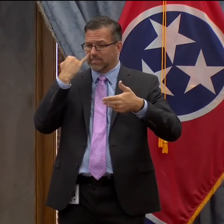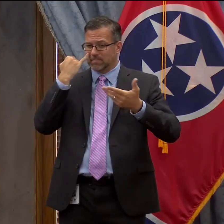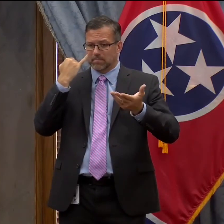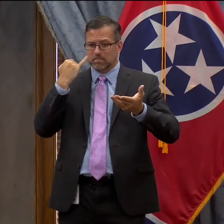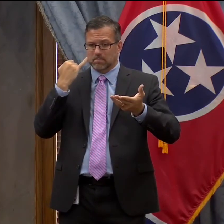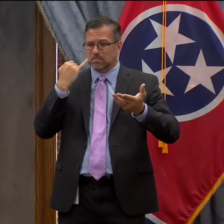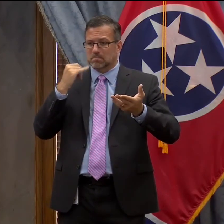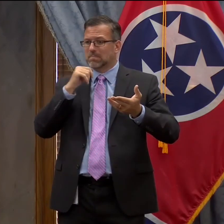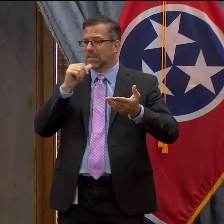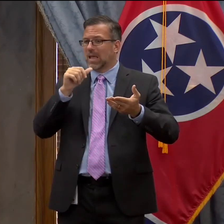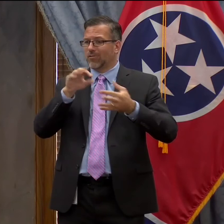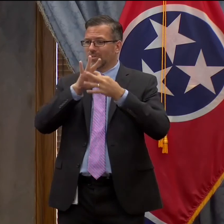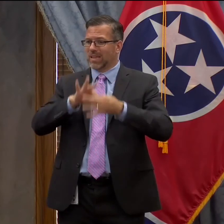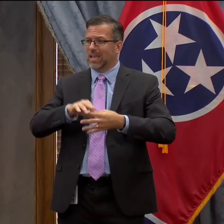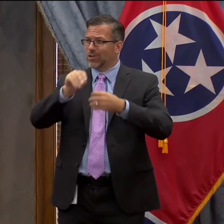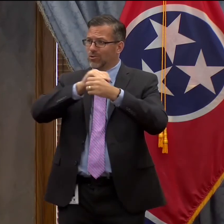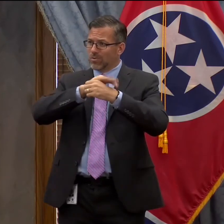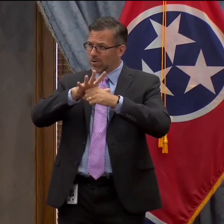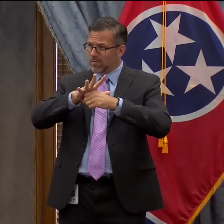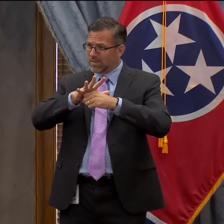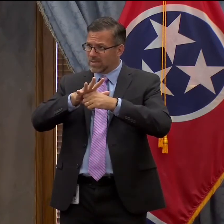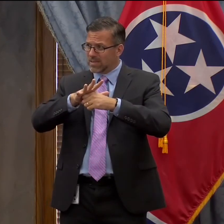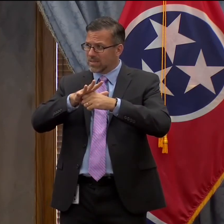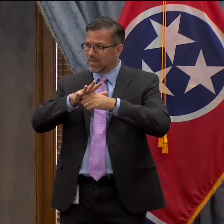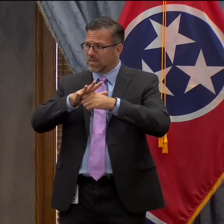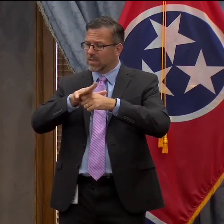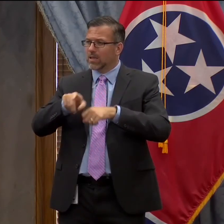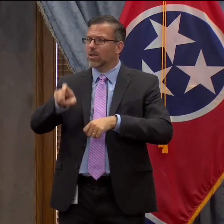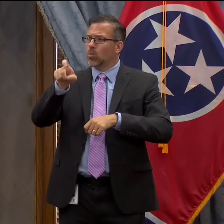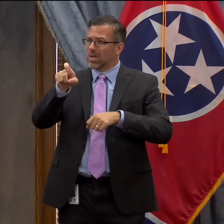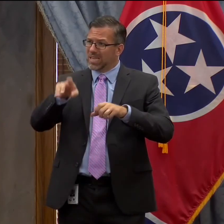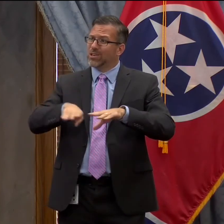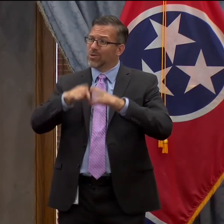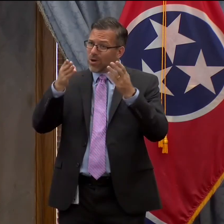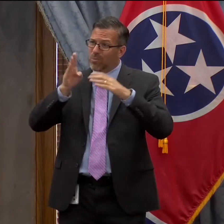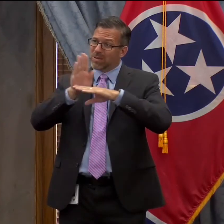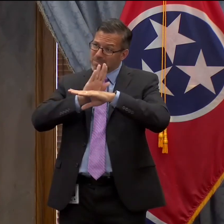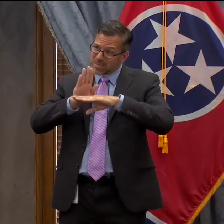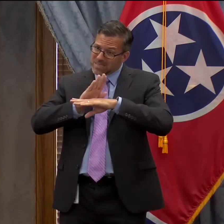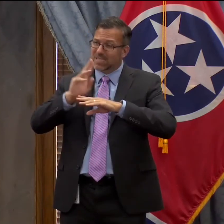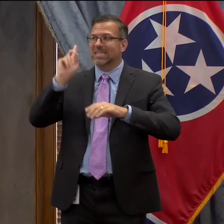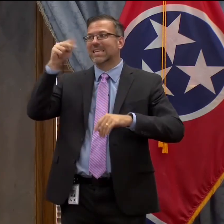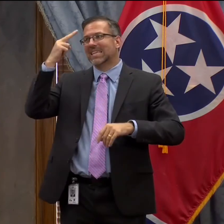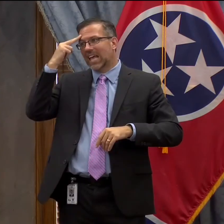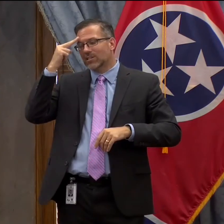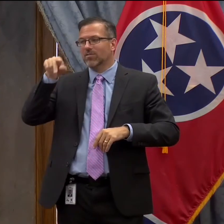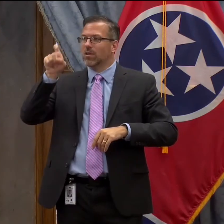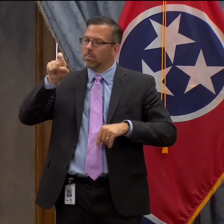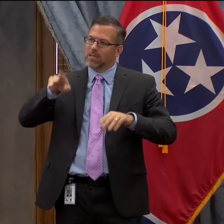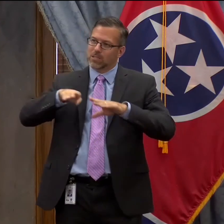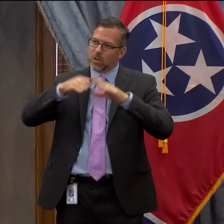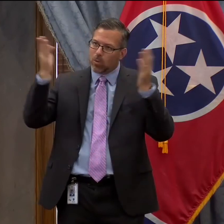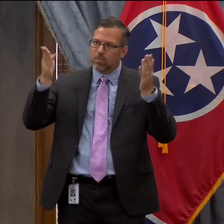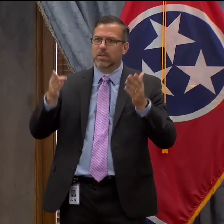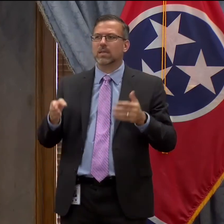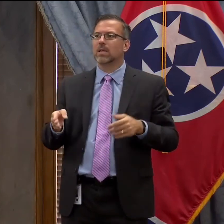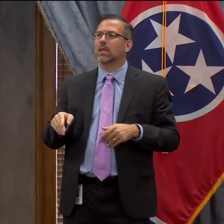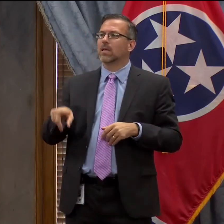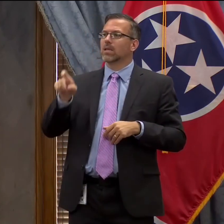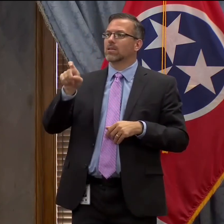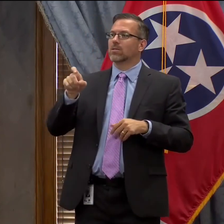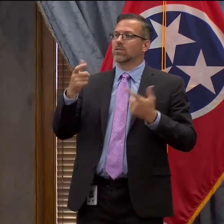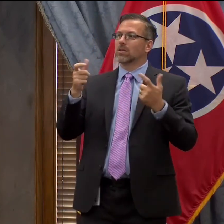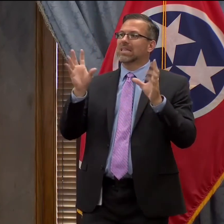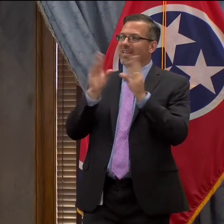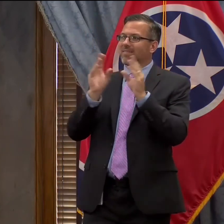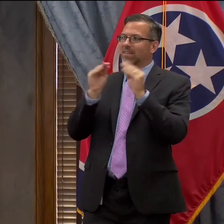to COVID-19 cases and rise. We need to open businesses. We need Nashville to open up. We need conventions to